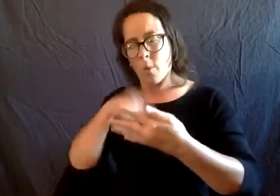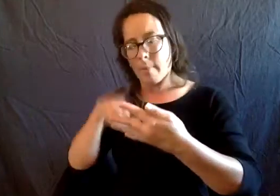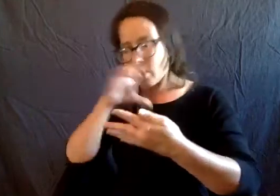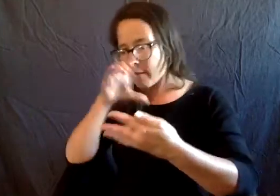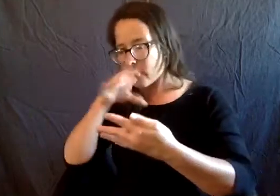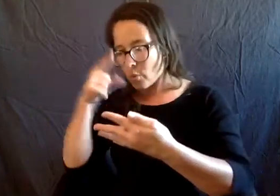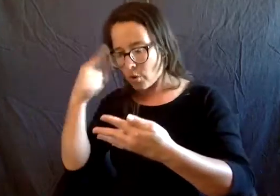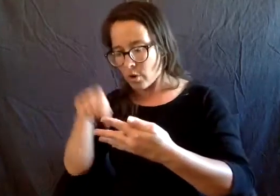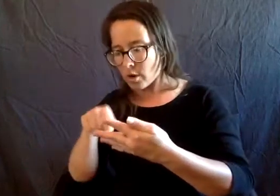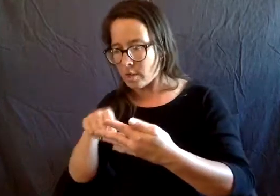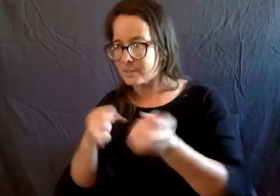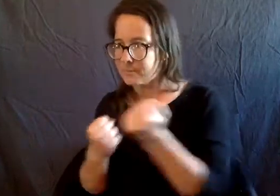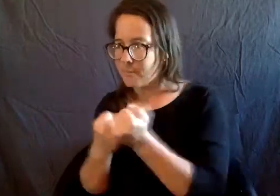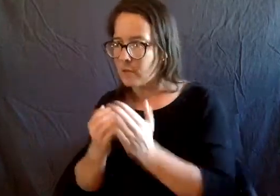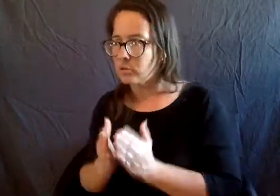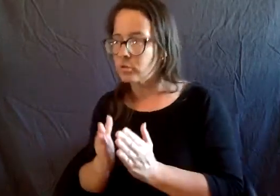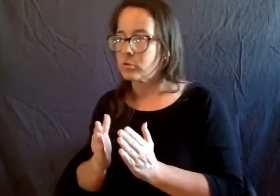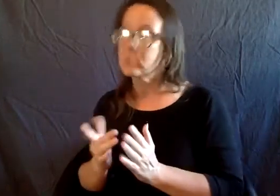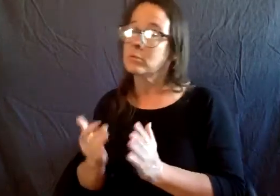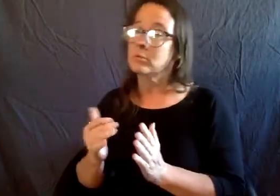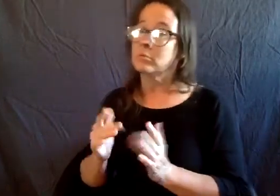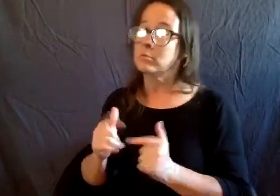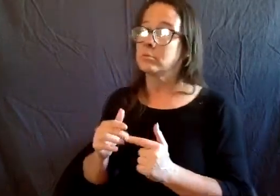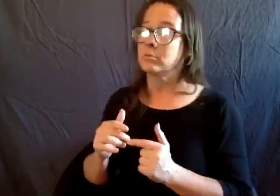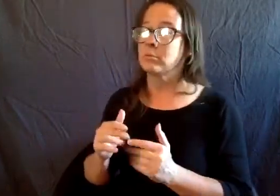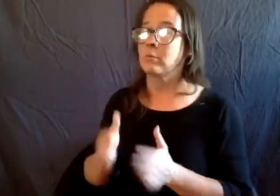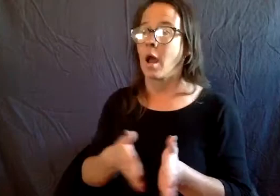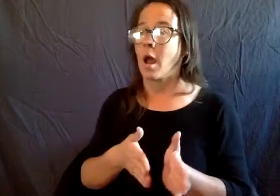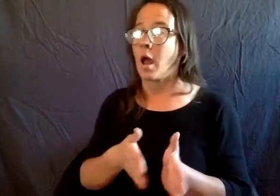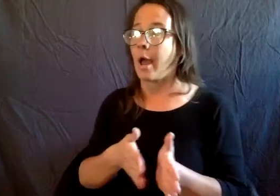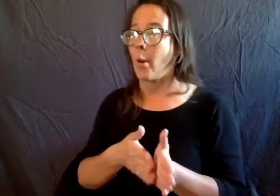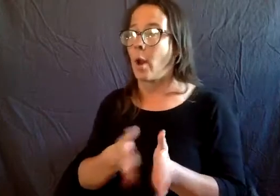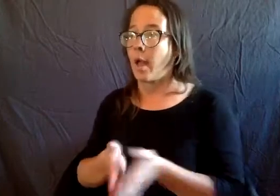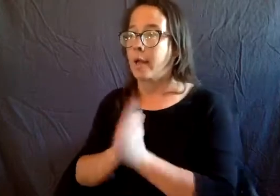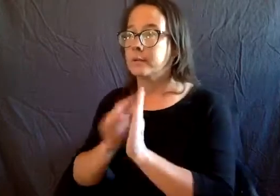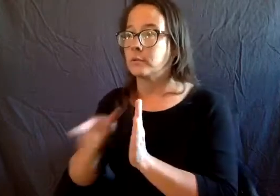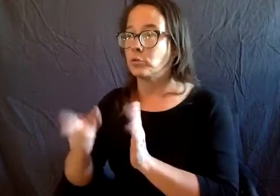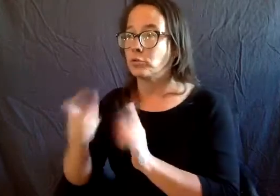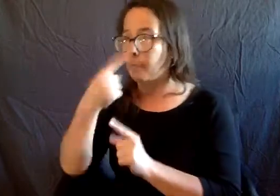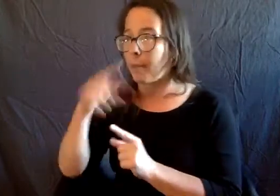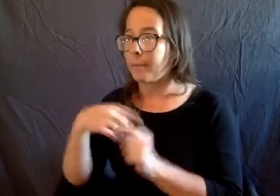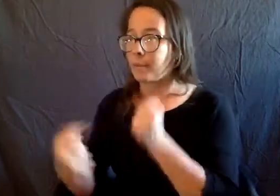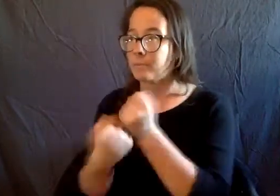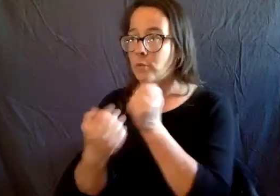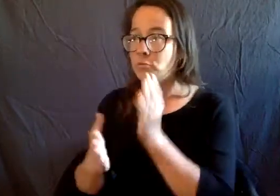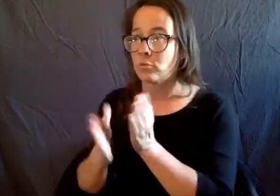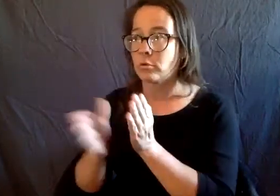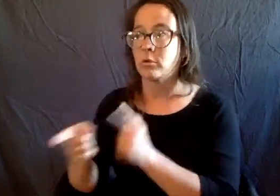makes sense. Great, you're my sponsor. And again, I was grateful that this gentleman was like, well, part of being an